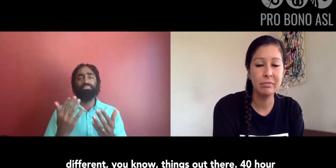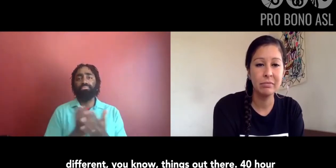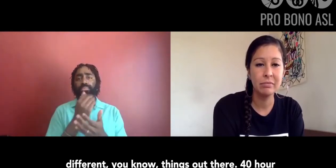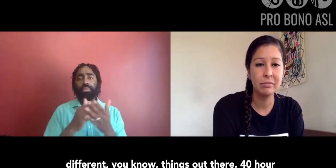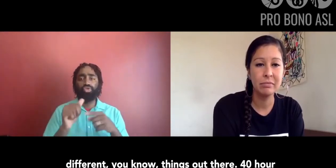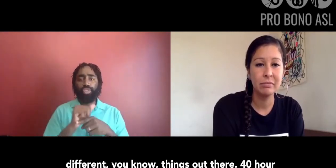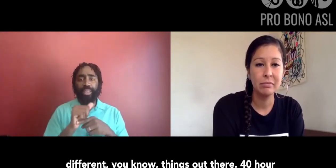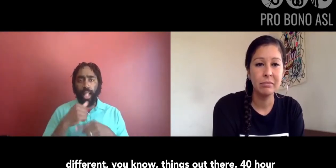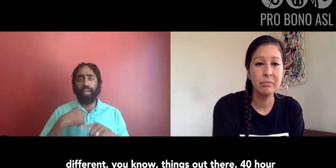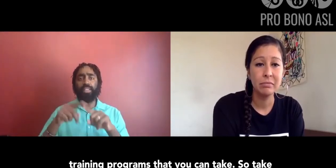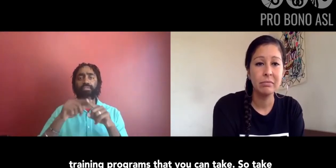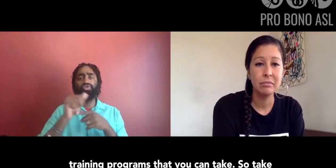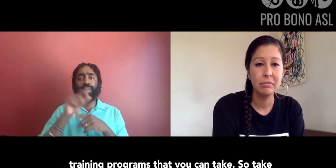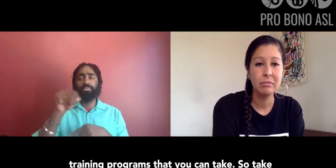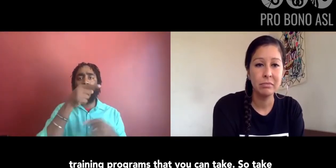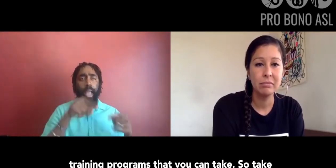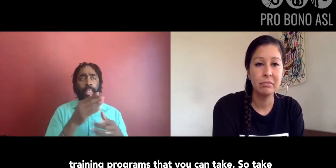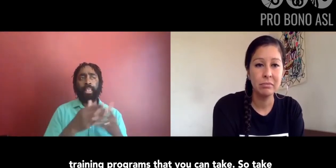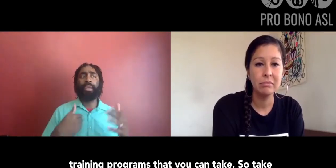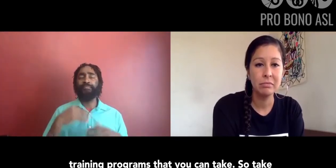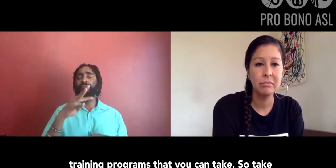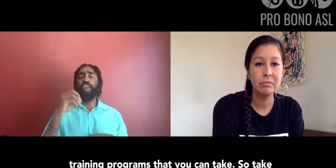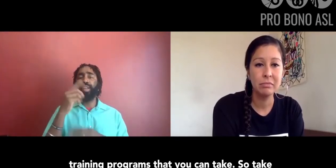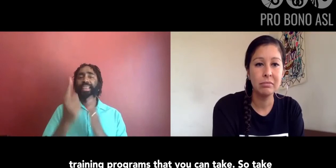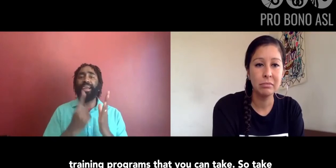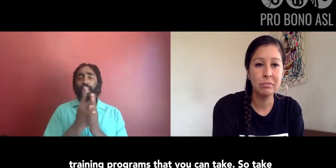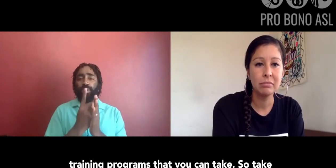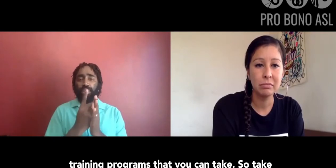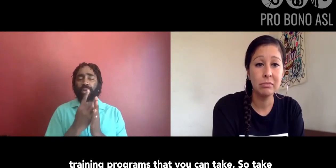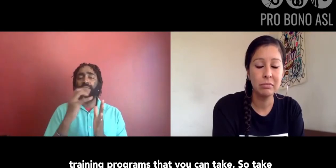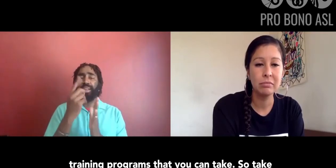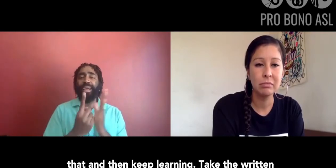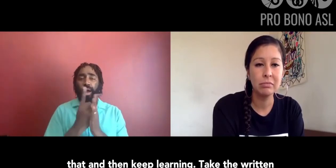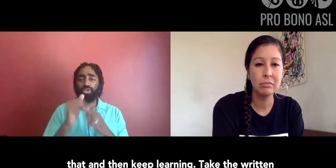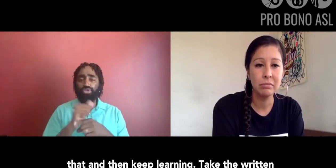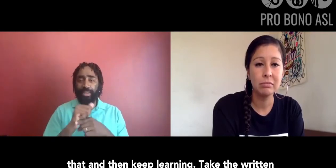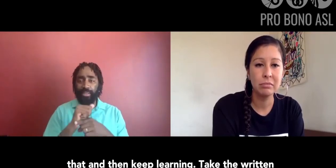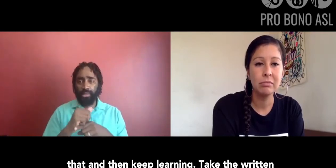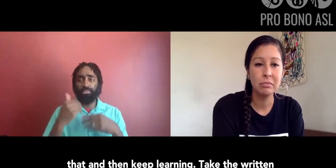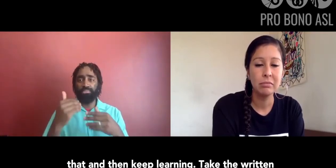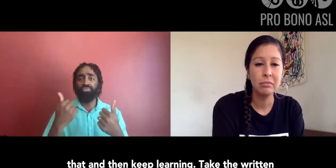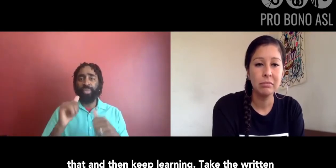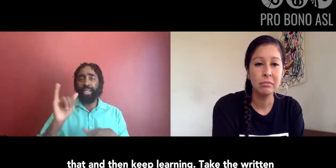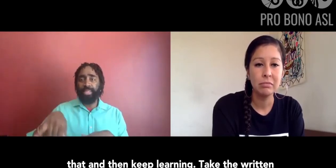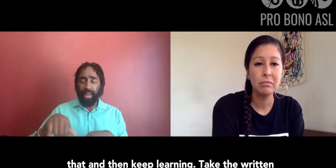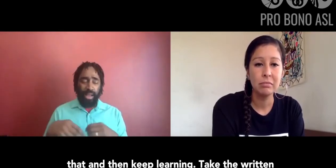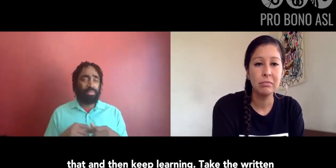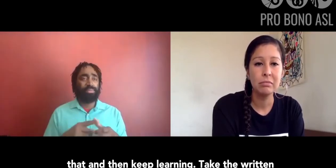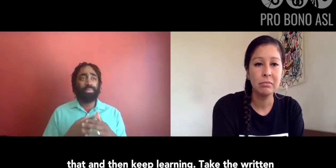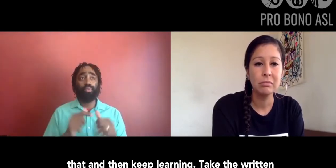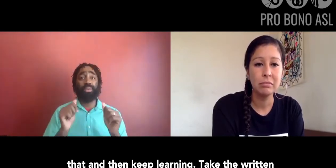different, things out there, 40-hour training programs that you can take. So take that and then keep